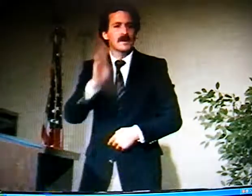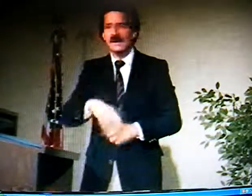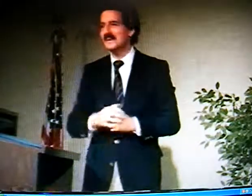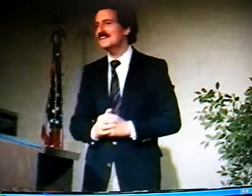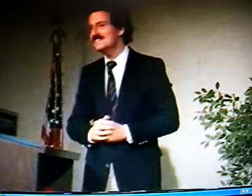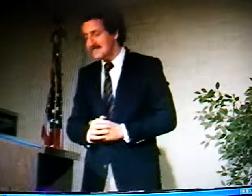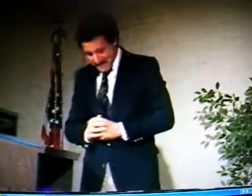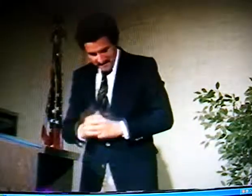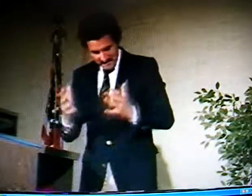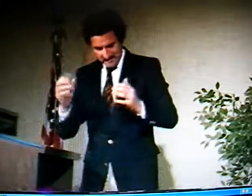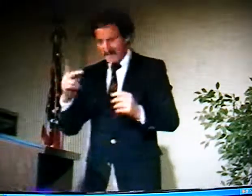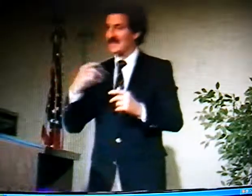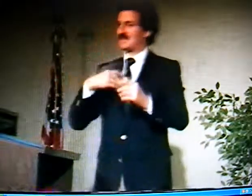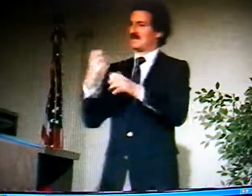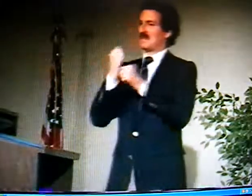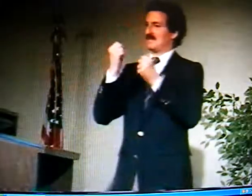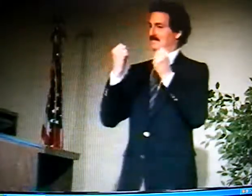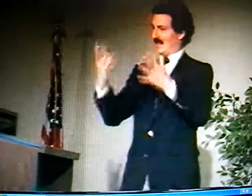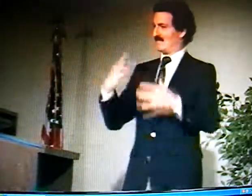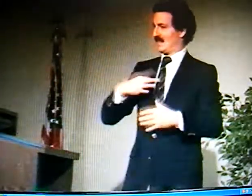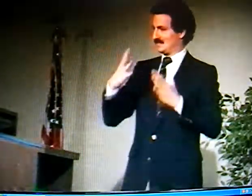can benefit from this yourself.